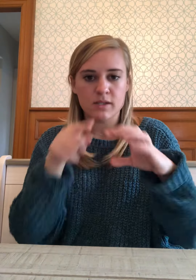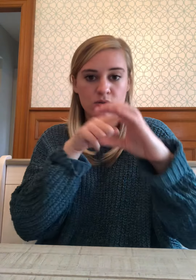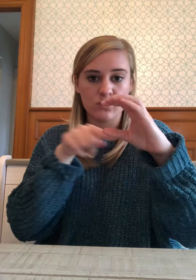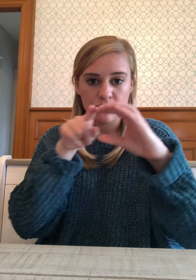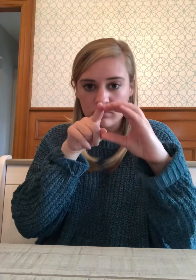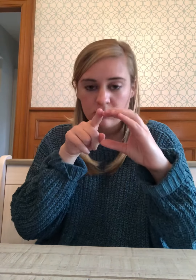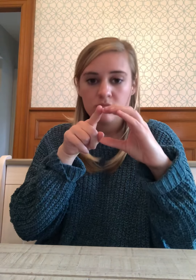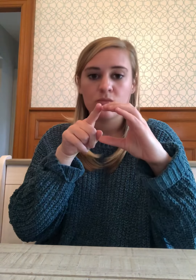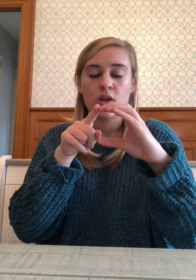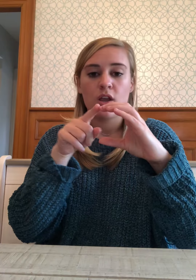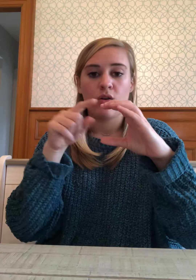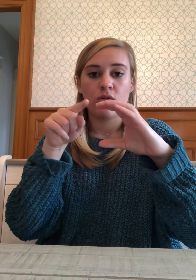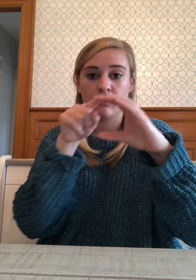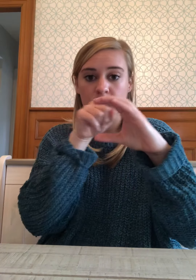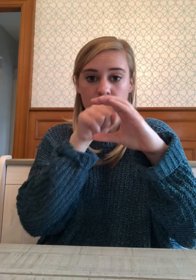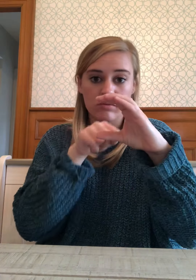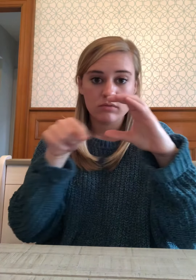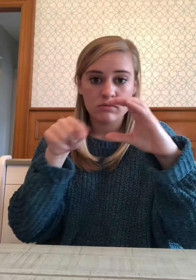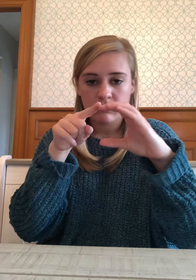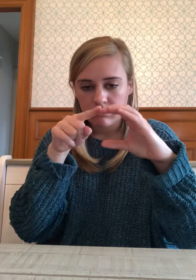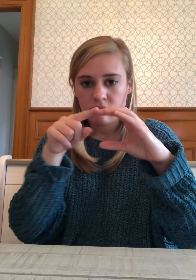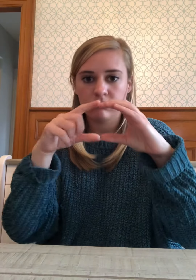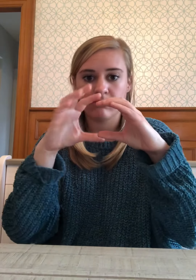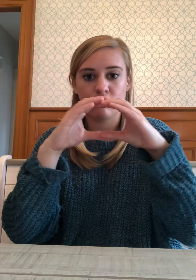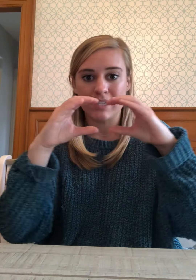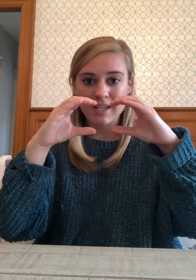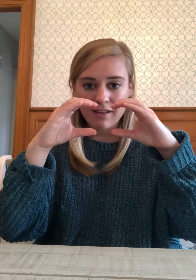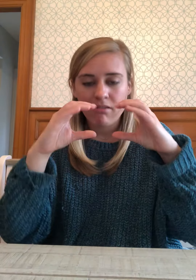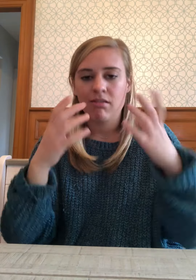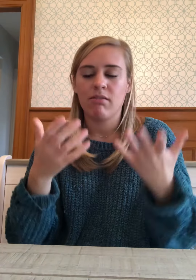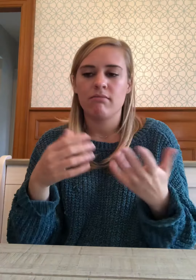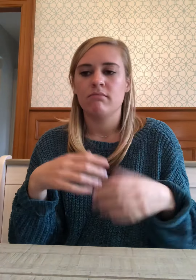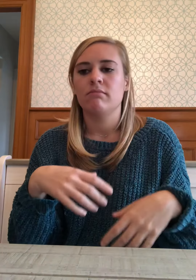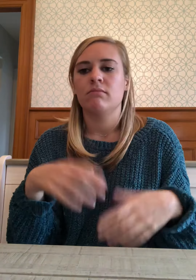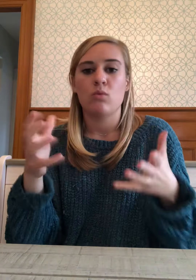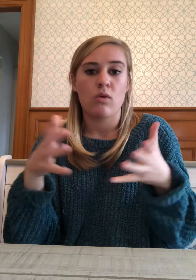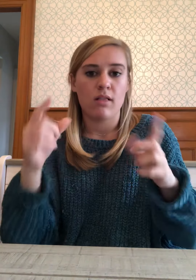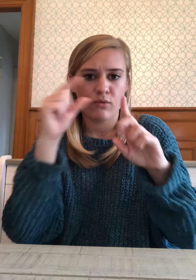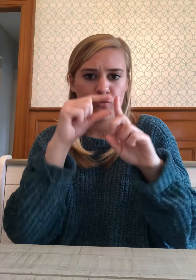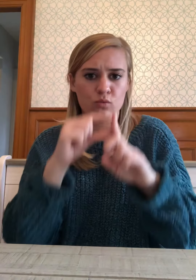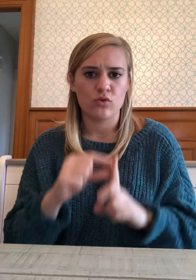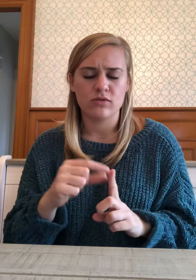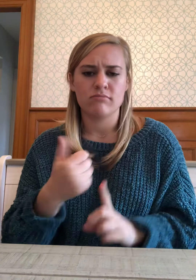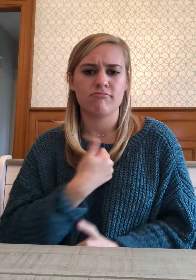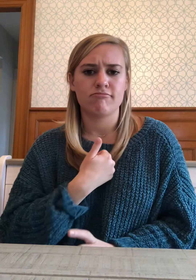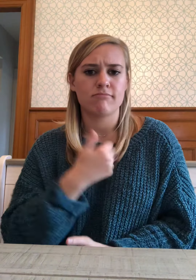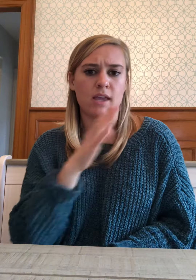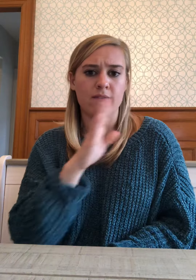and the material composition. So a lot of words here. I've never asked if stiffness